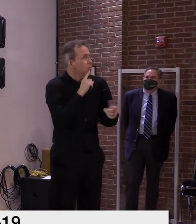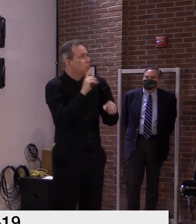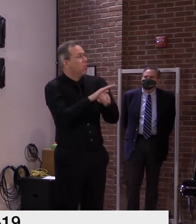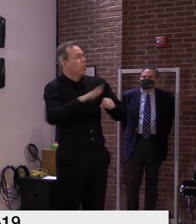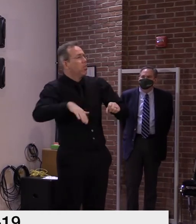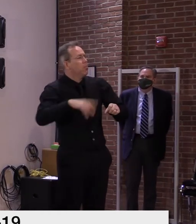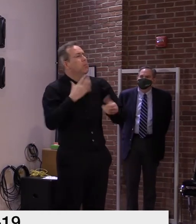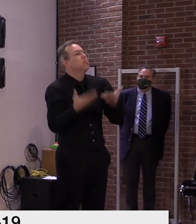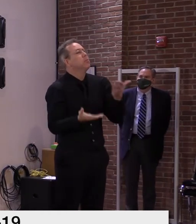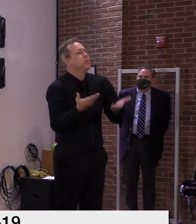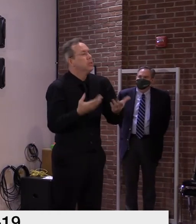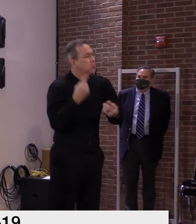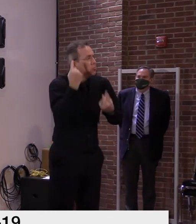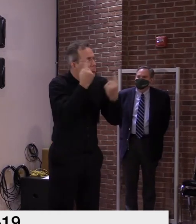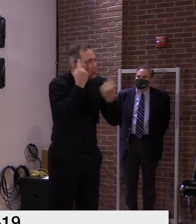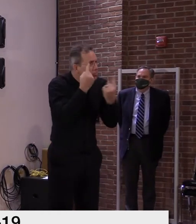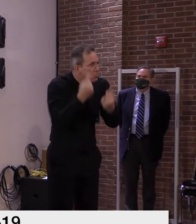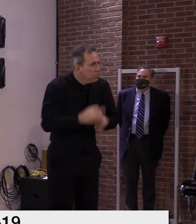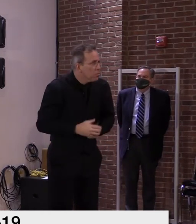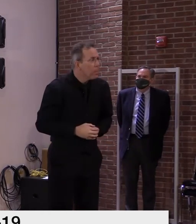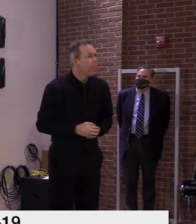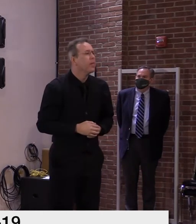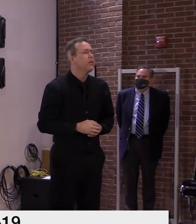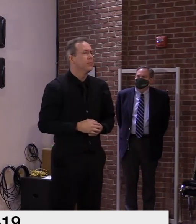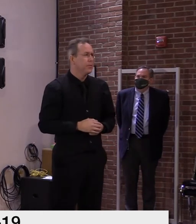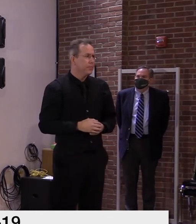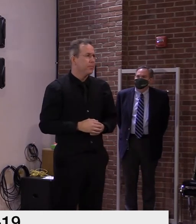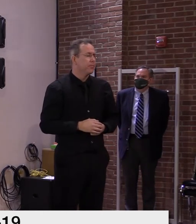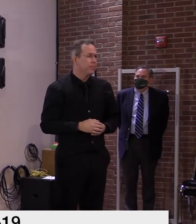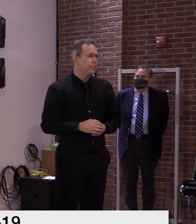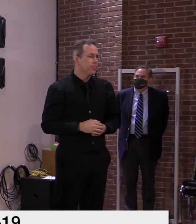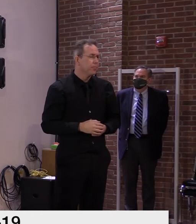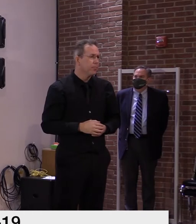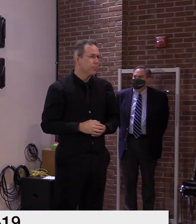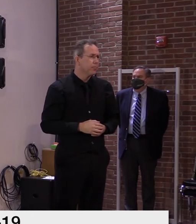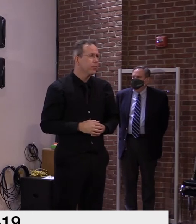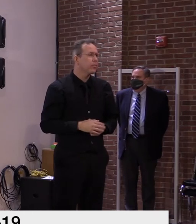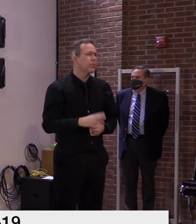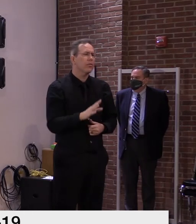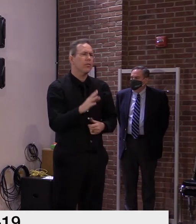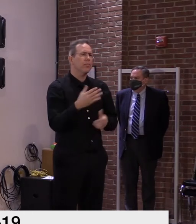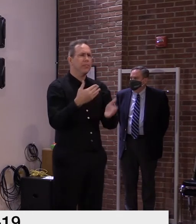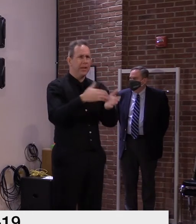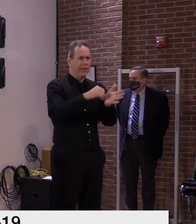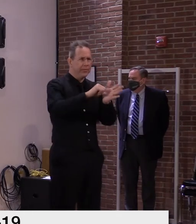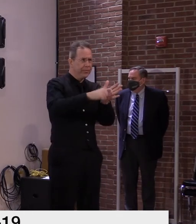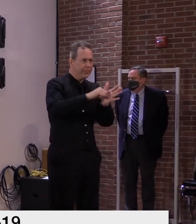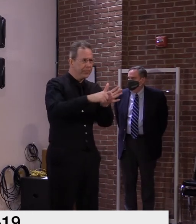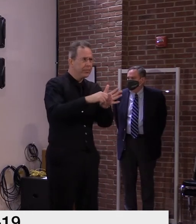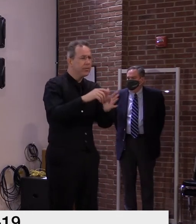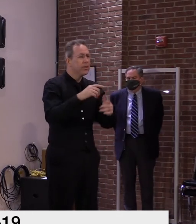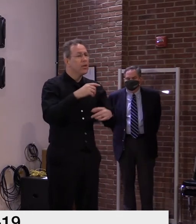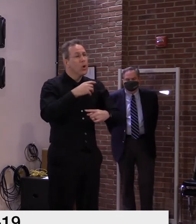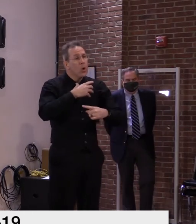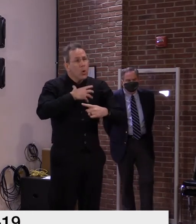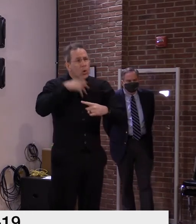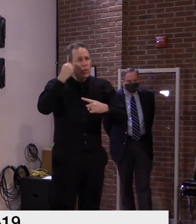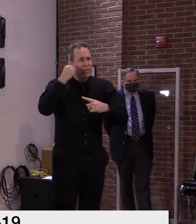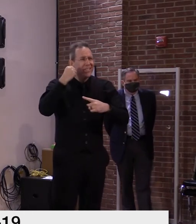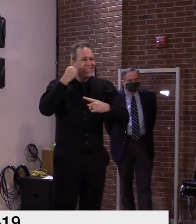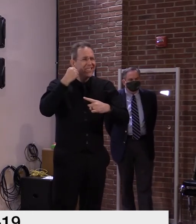little bit further in order to understand that. But again, you know, the older you are, regardless of the age band, the older you